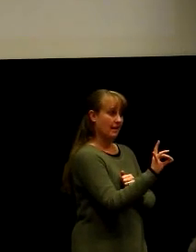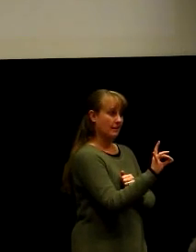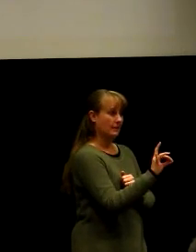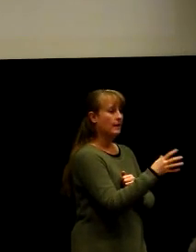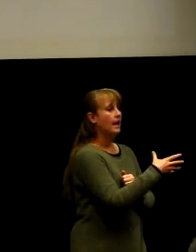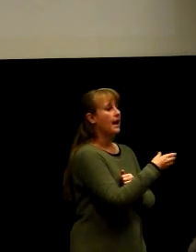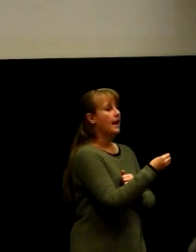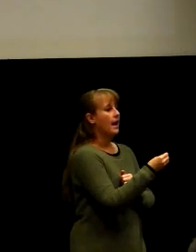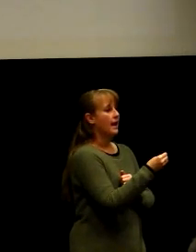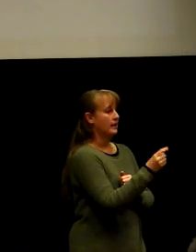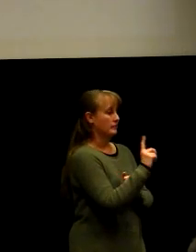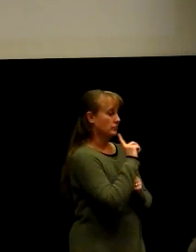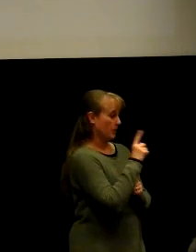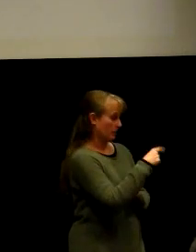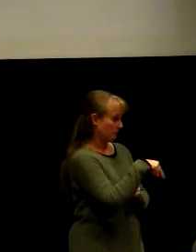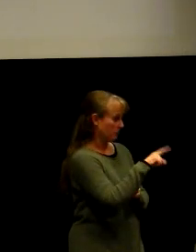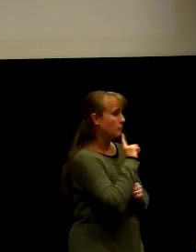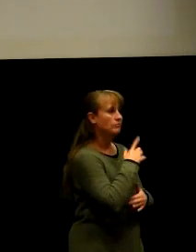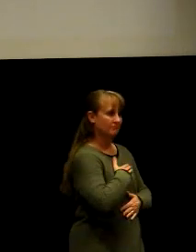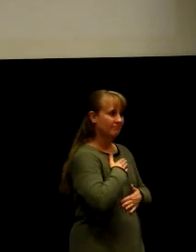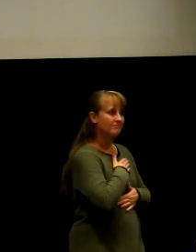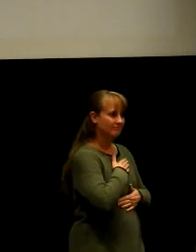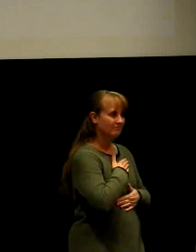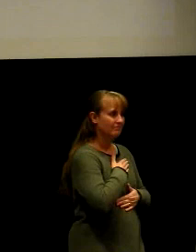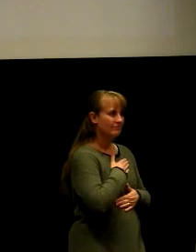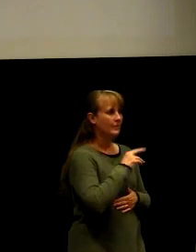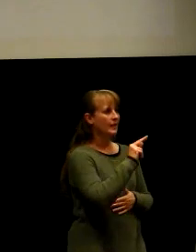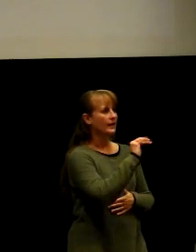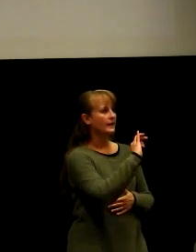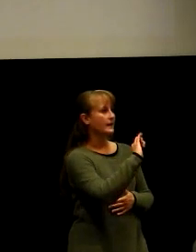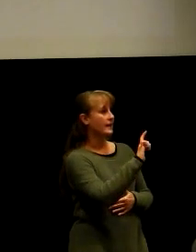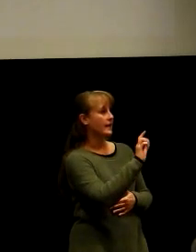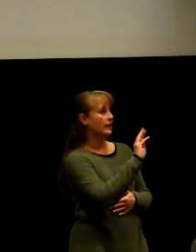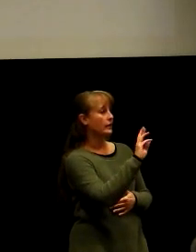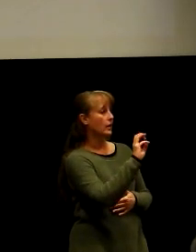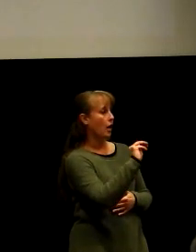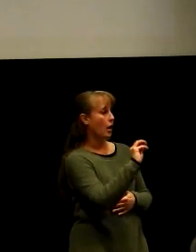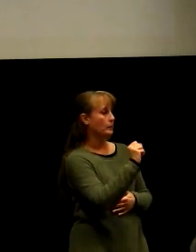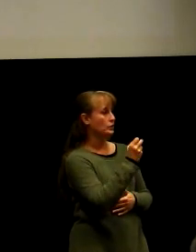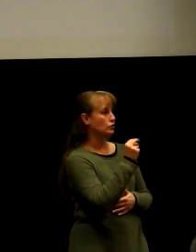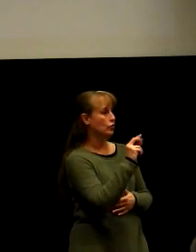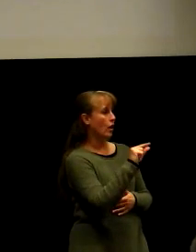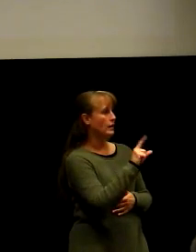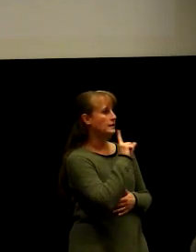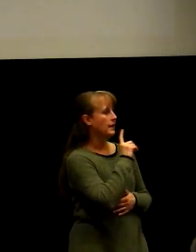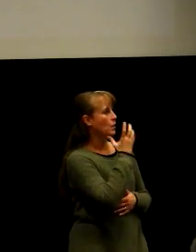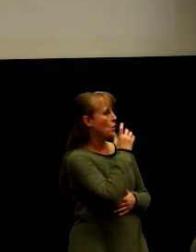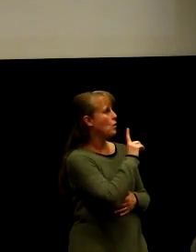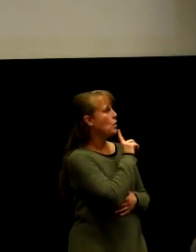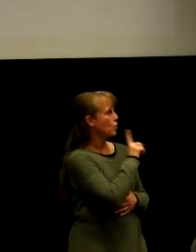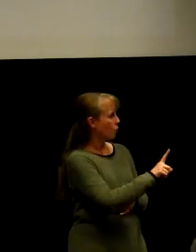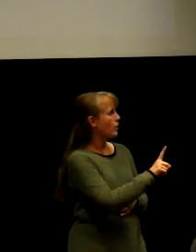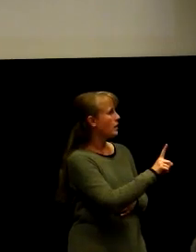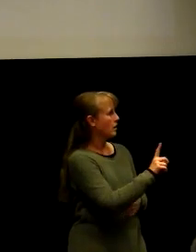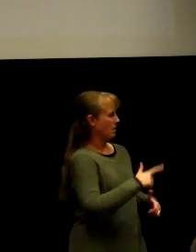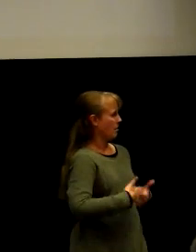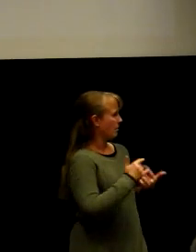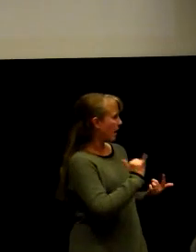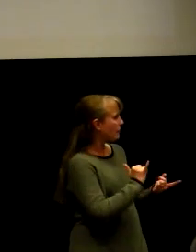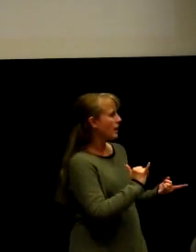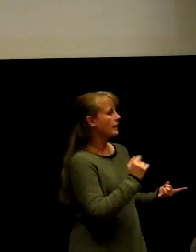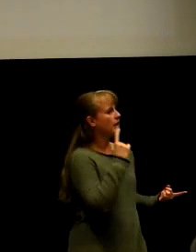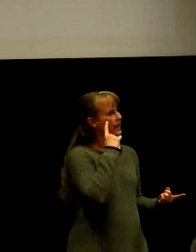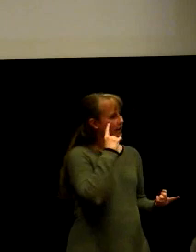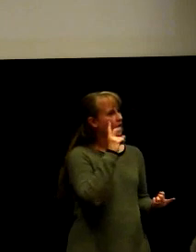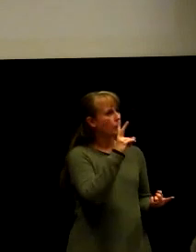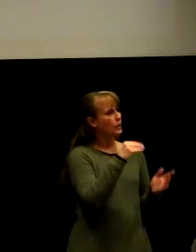1968, and by all accounts, they appreciated it. Neil Armstrong praised its realism. "I thought 2001 was a very fine film,